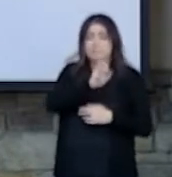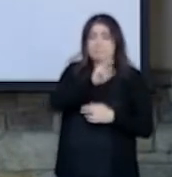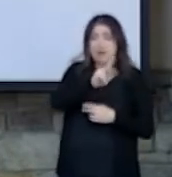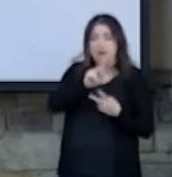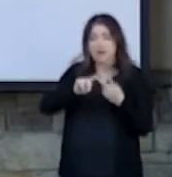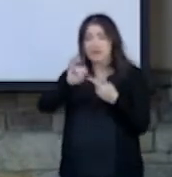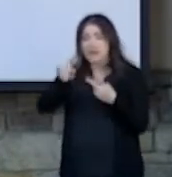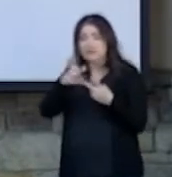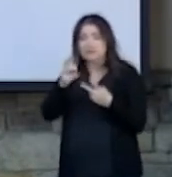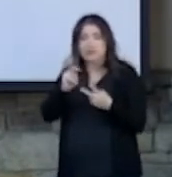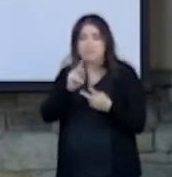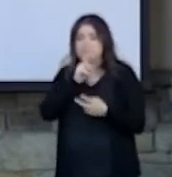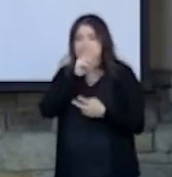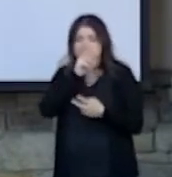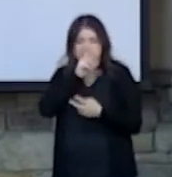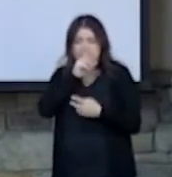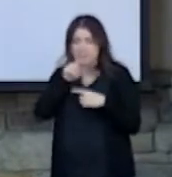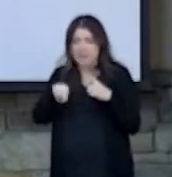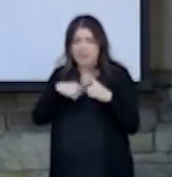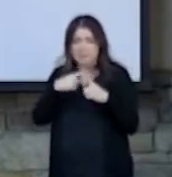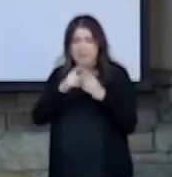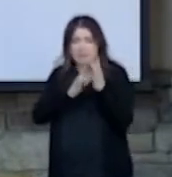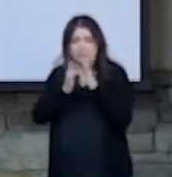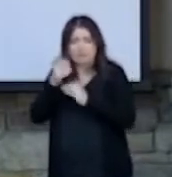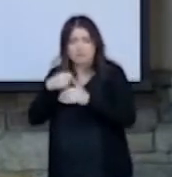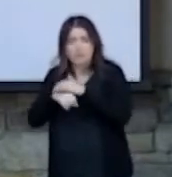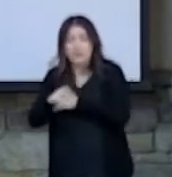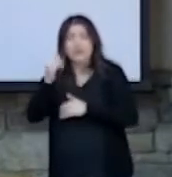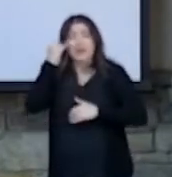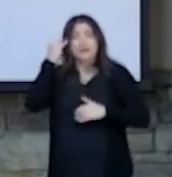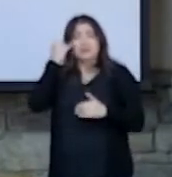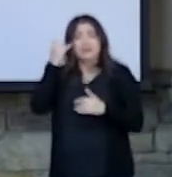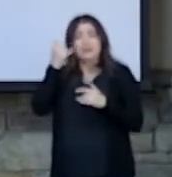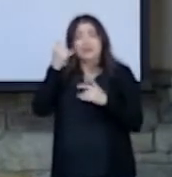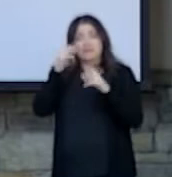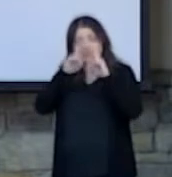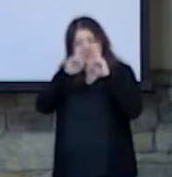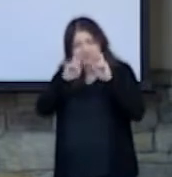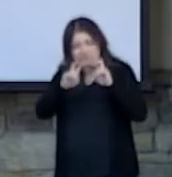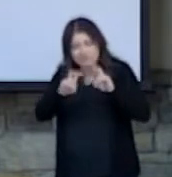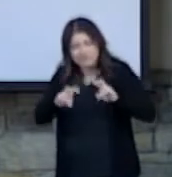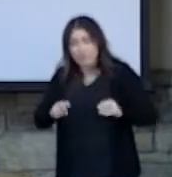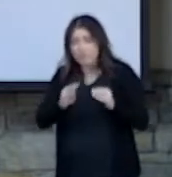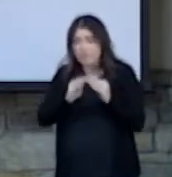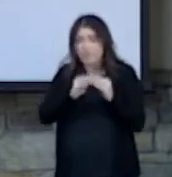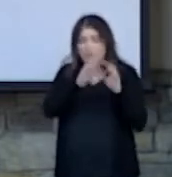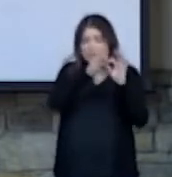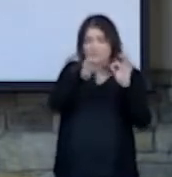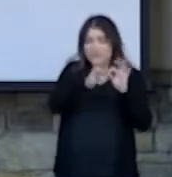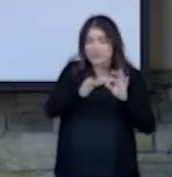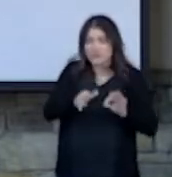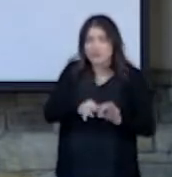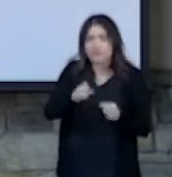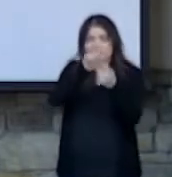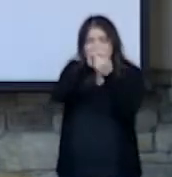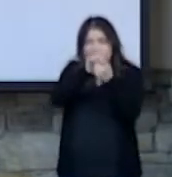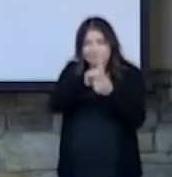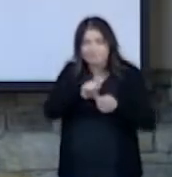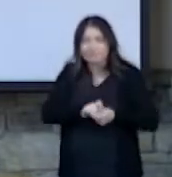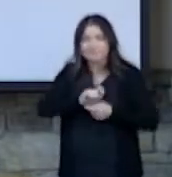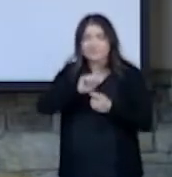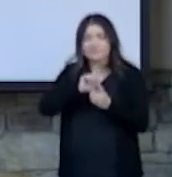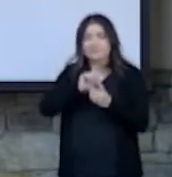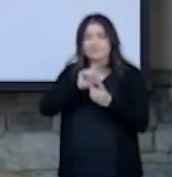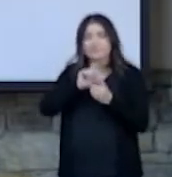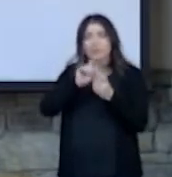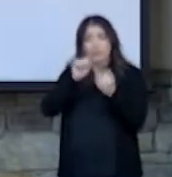mention anything about it. And then if you were to look even further at just the verses that describe the details surrounding the birth of